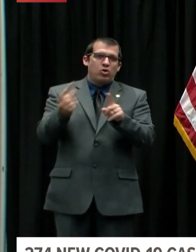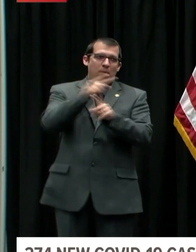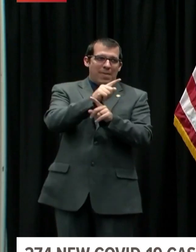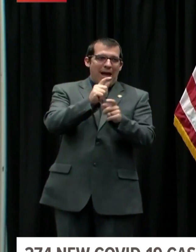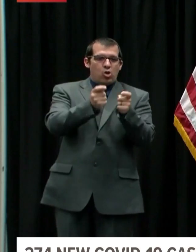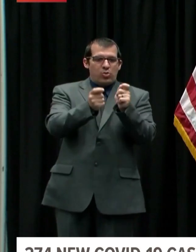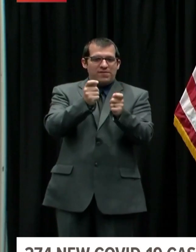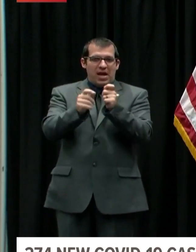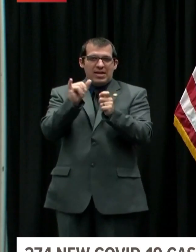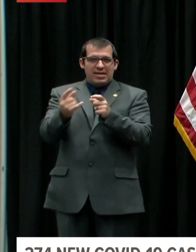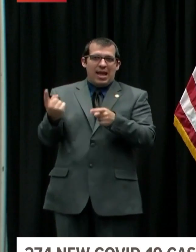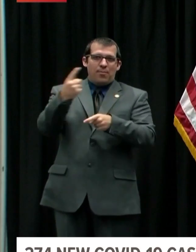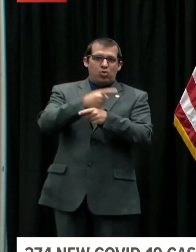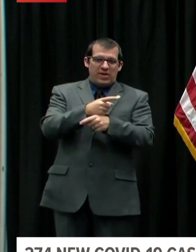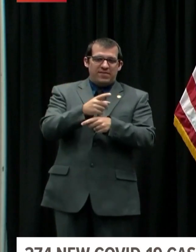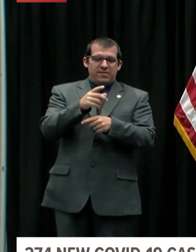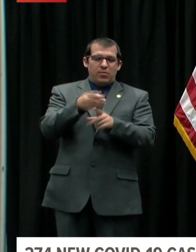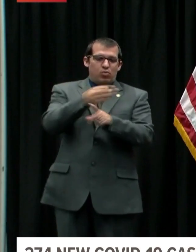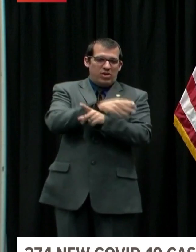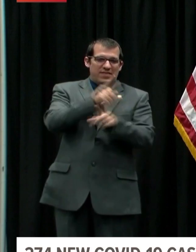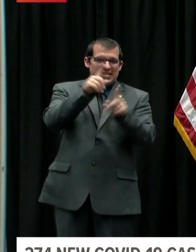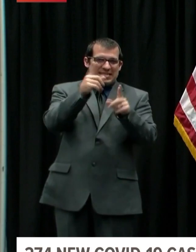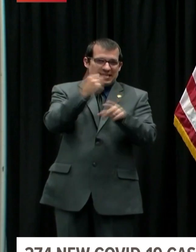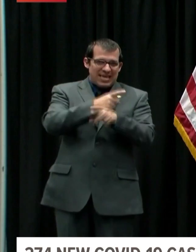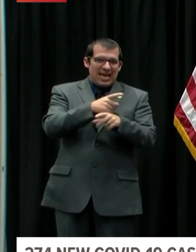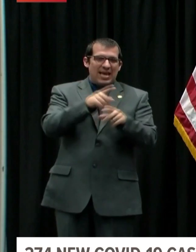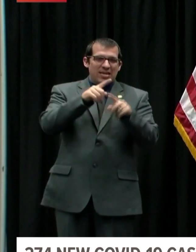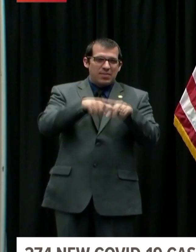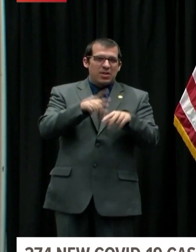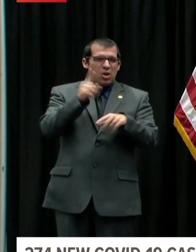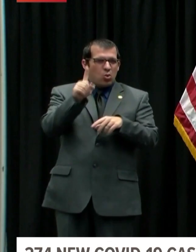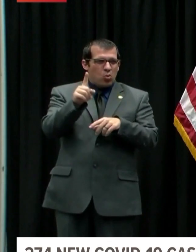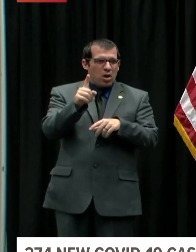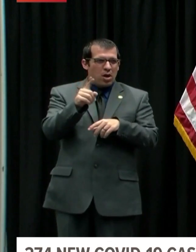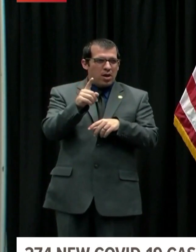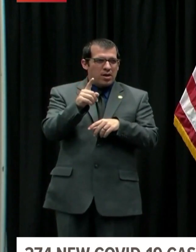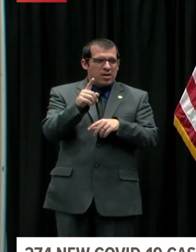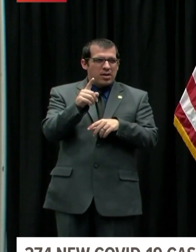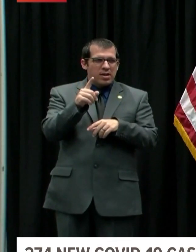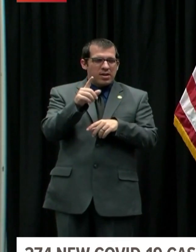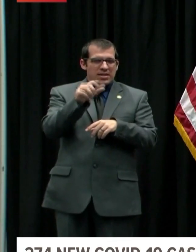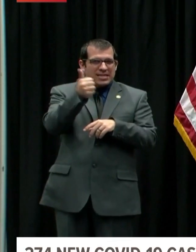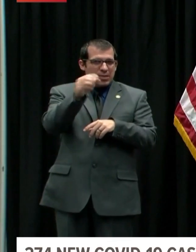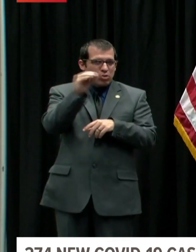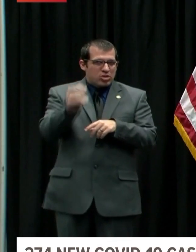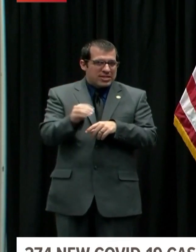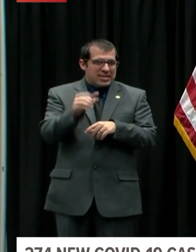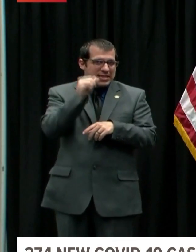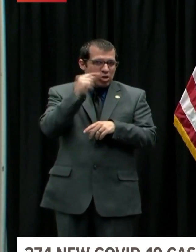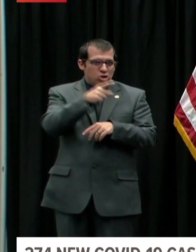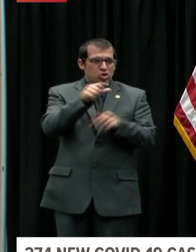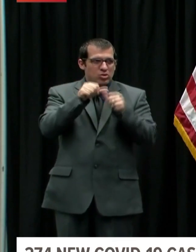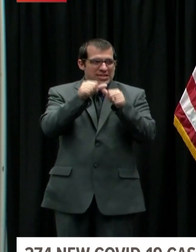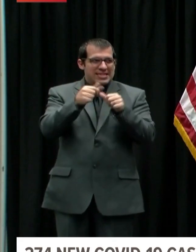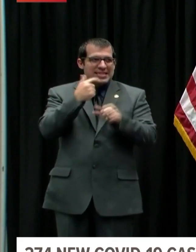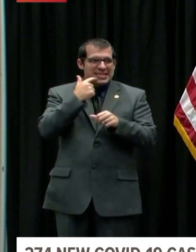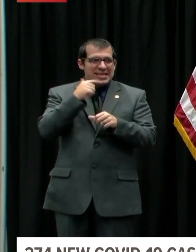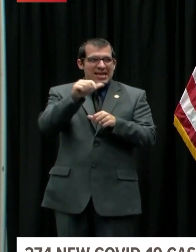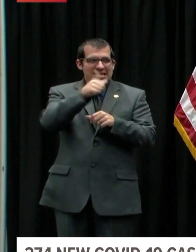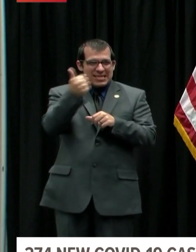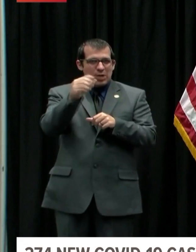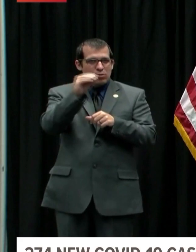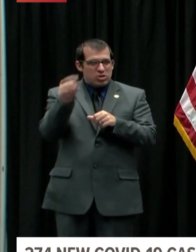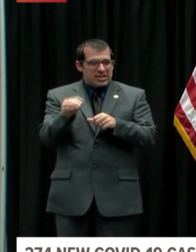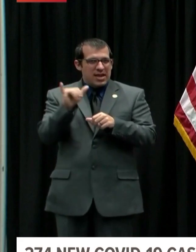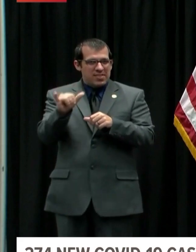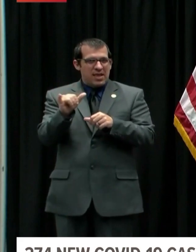revise the previous days based on when the test results come in. But there was a day yesterday that got to 10%, and you've consistently said 10% is a number that